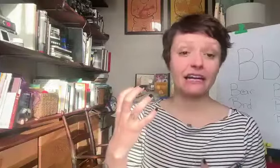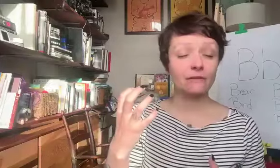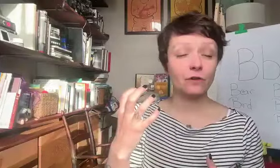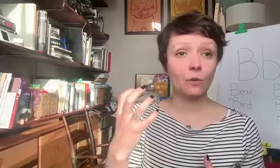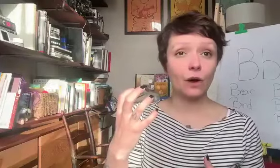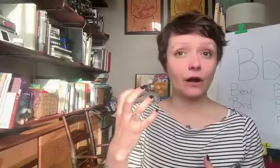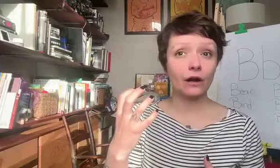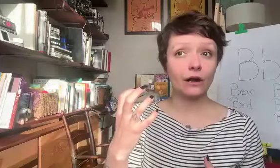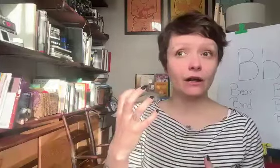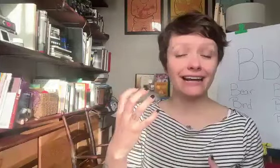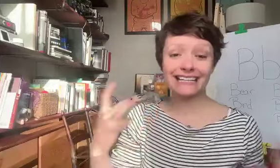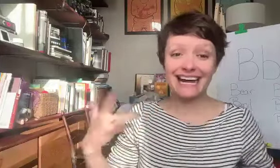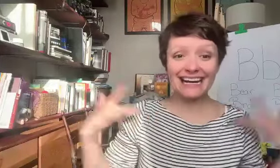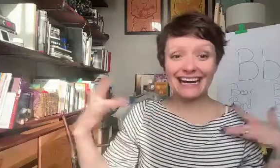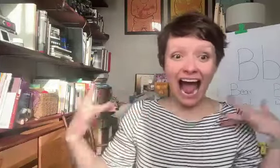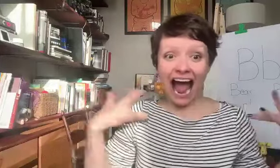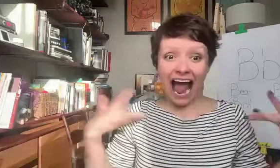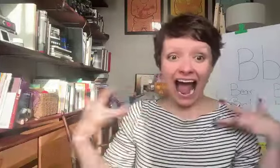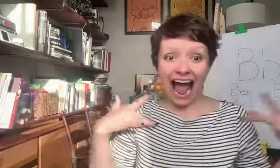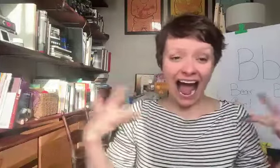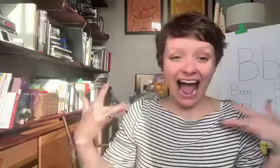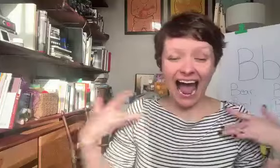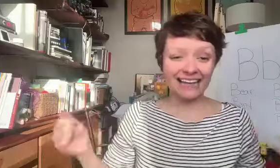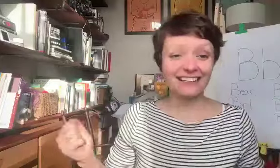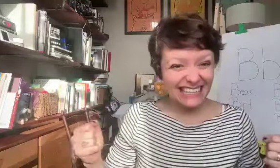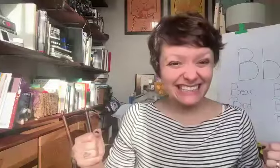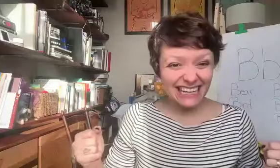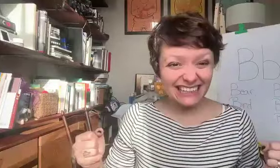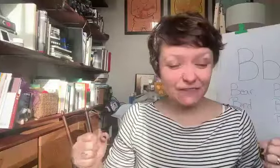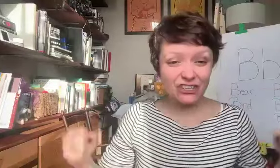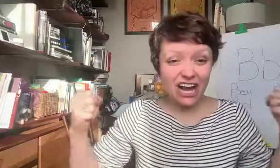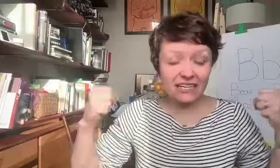If you're excited, it looks like excited. If you're shocked,